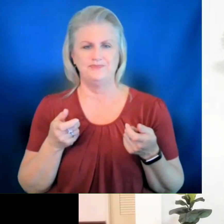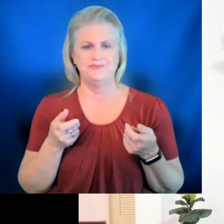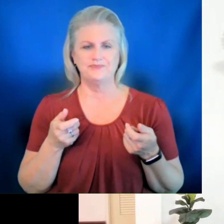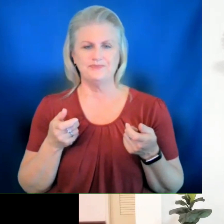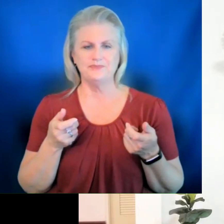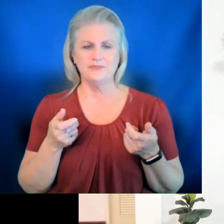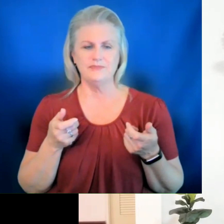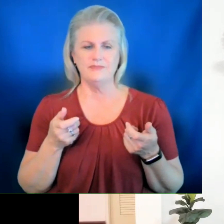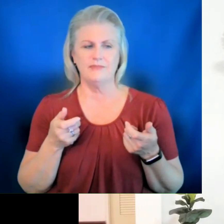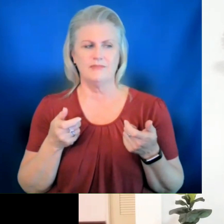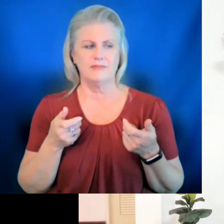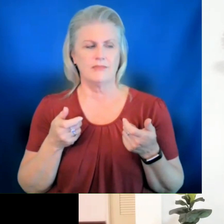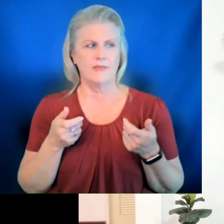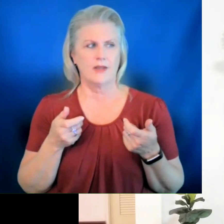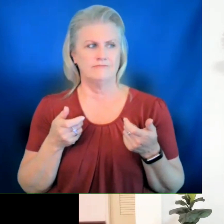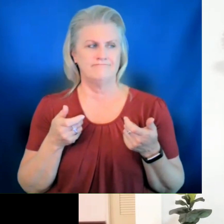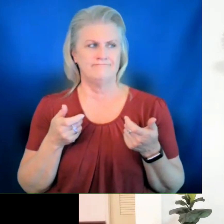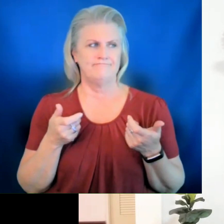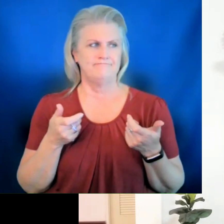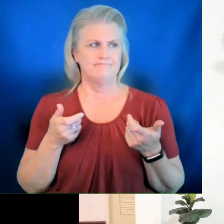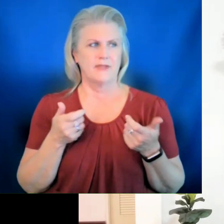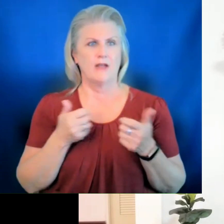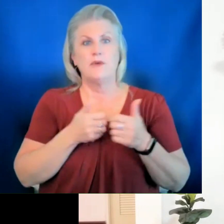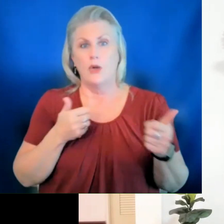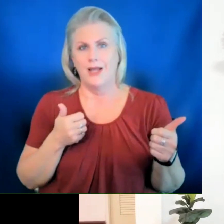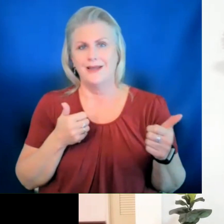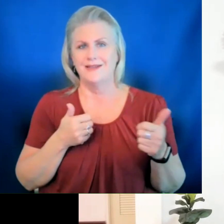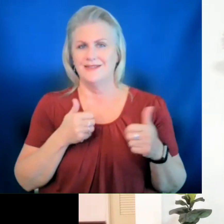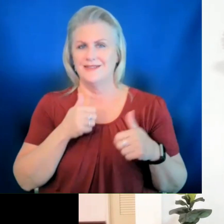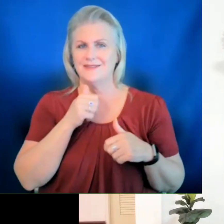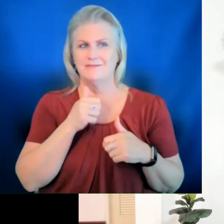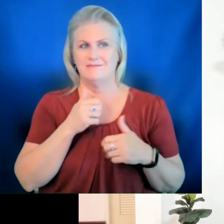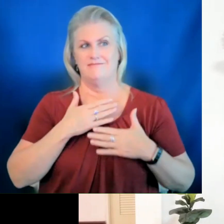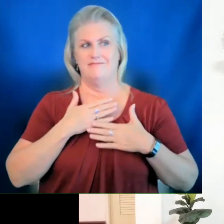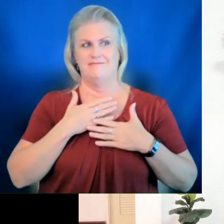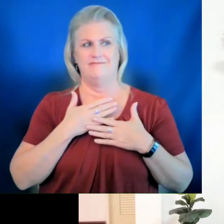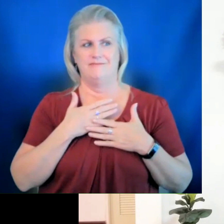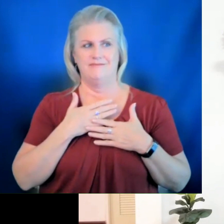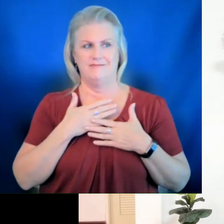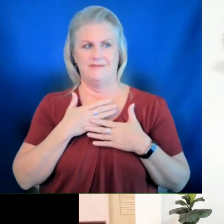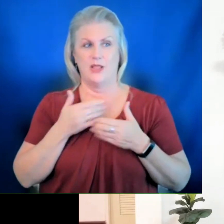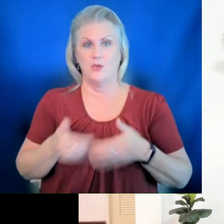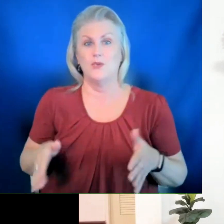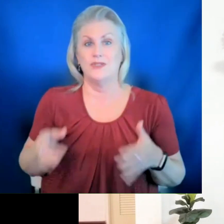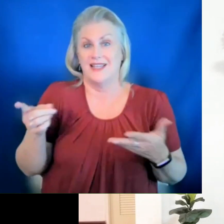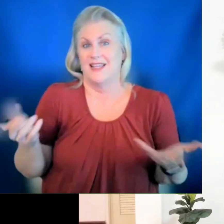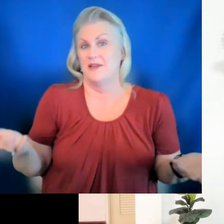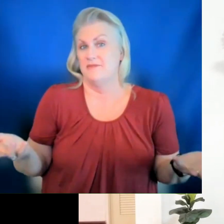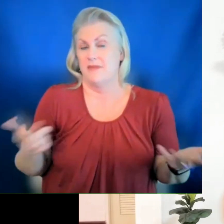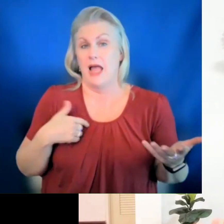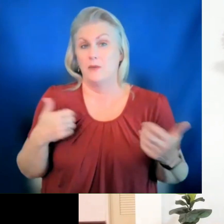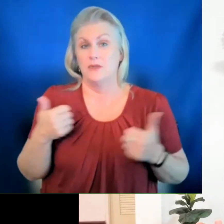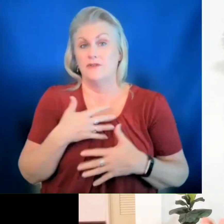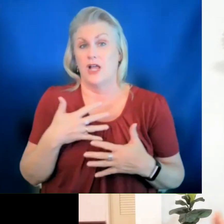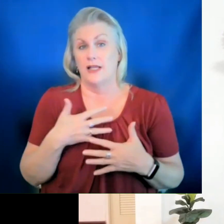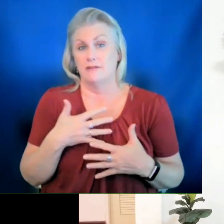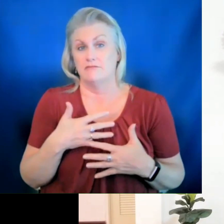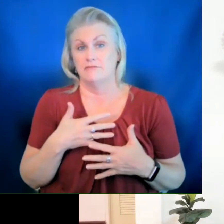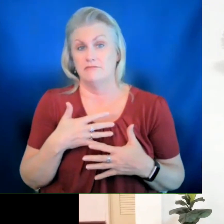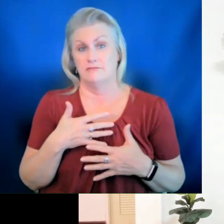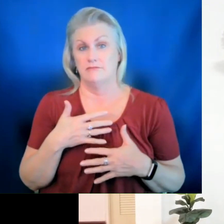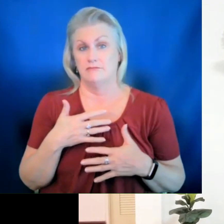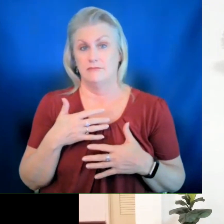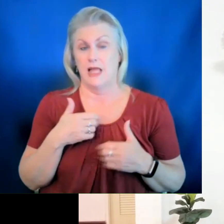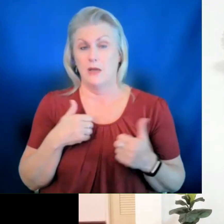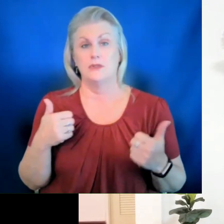control was not getting to lose him. I